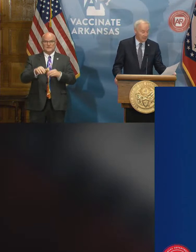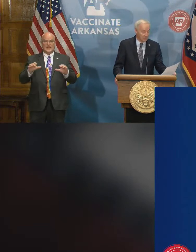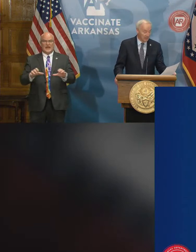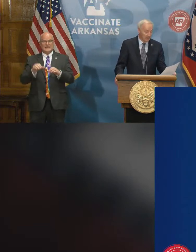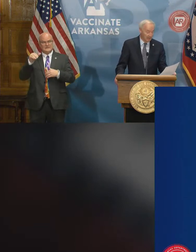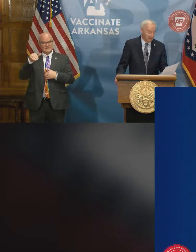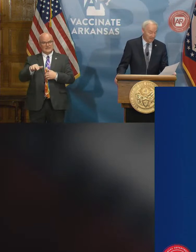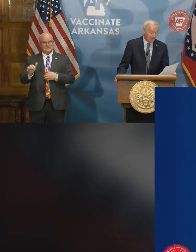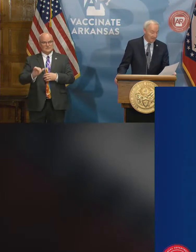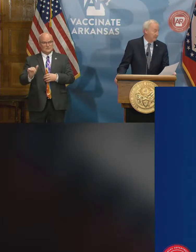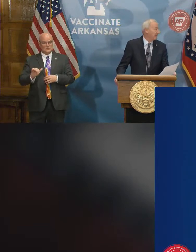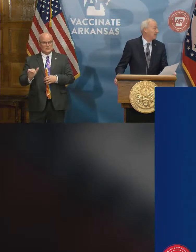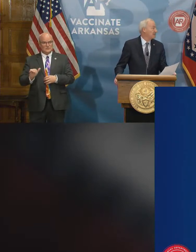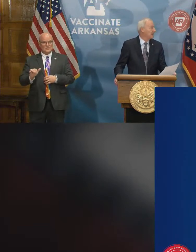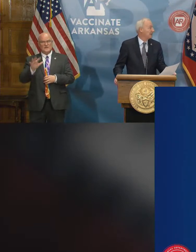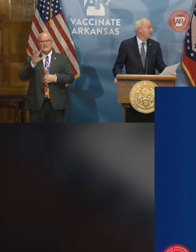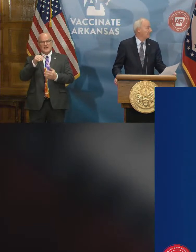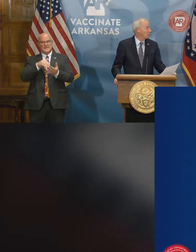are down as well by